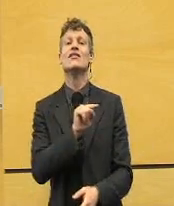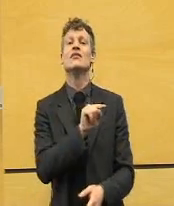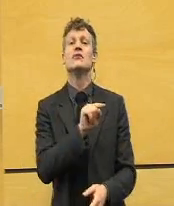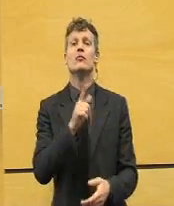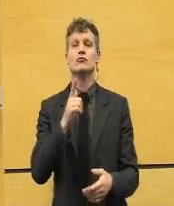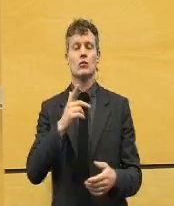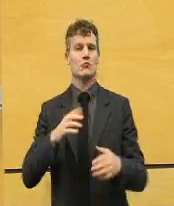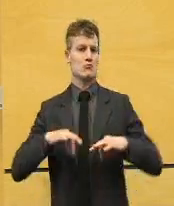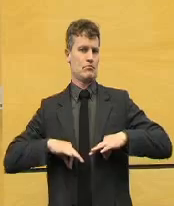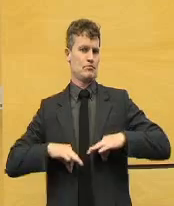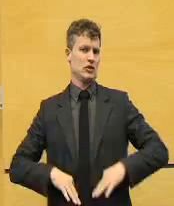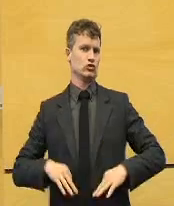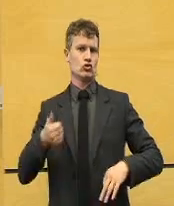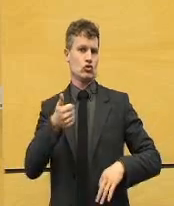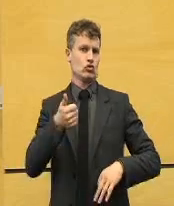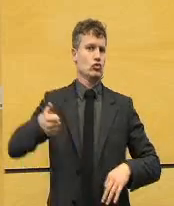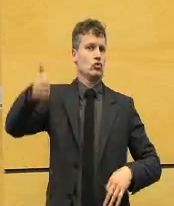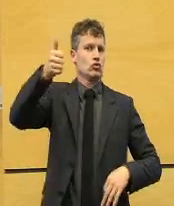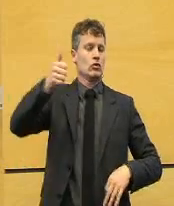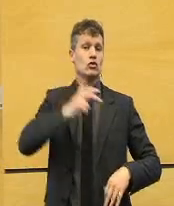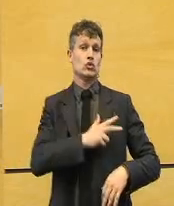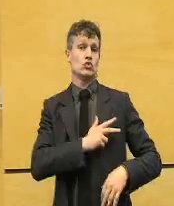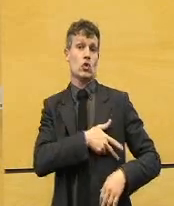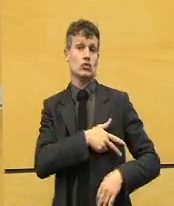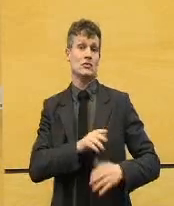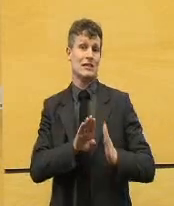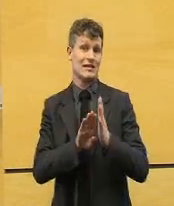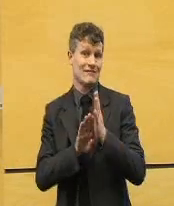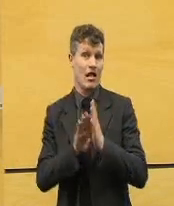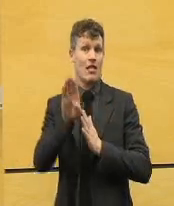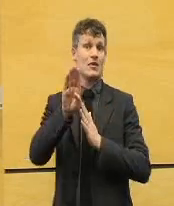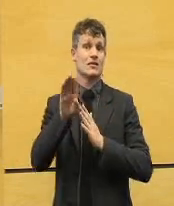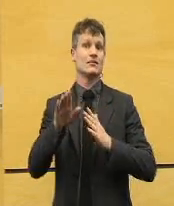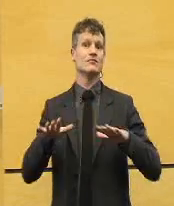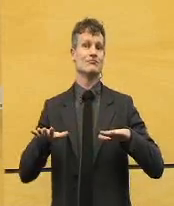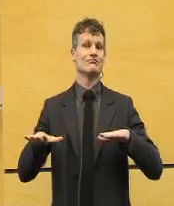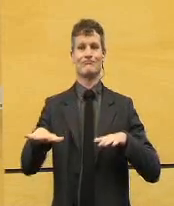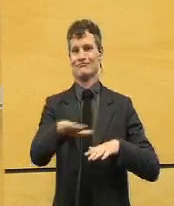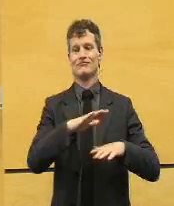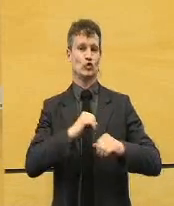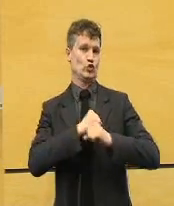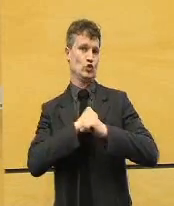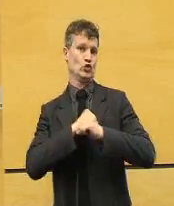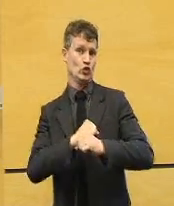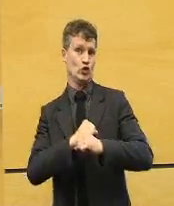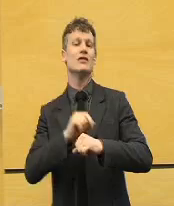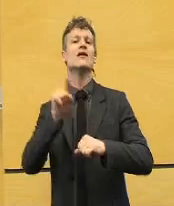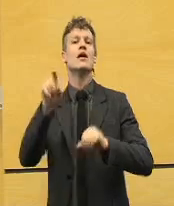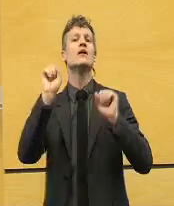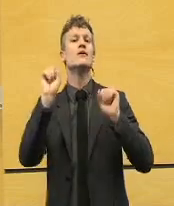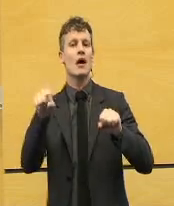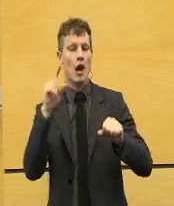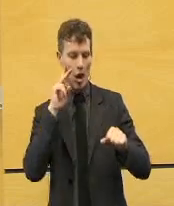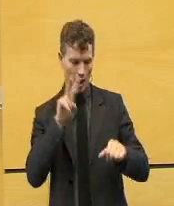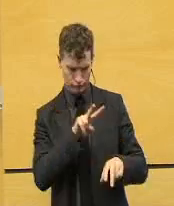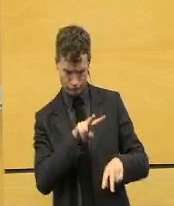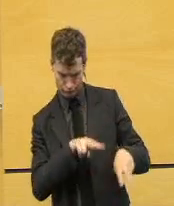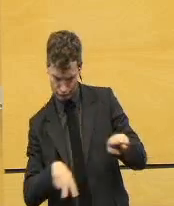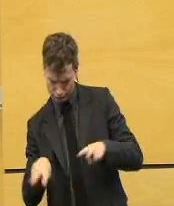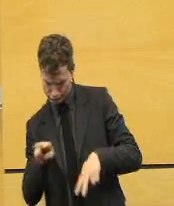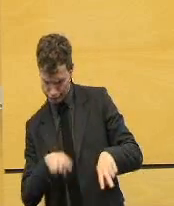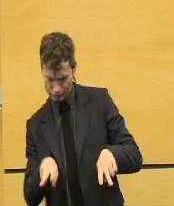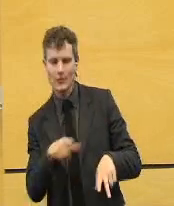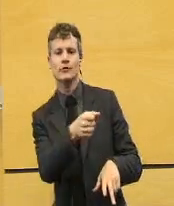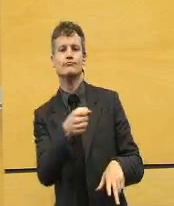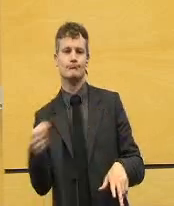Human Security. Now Thailand is in the process to appoint subcommittee on